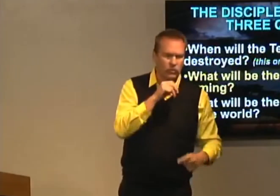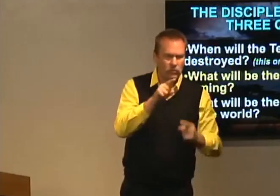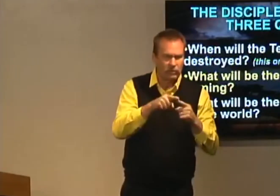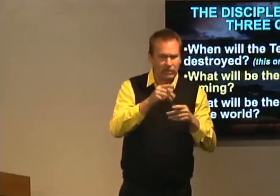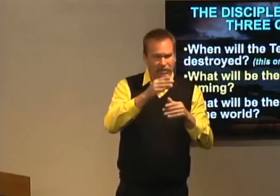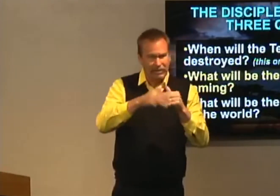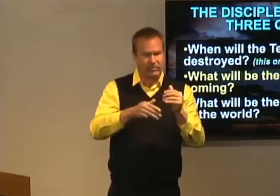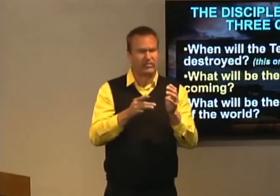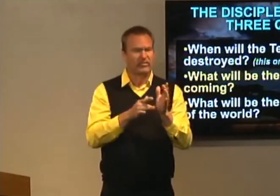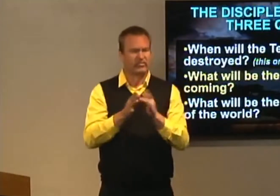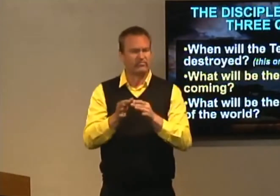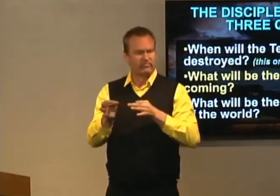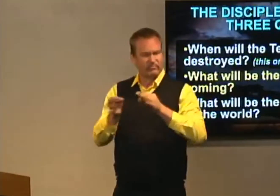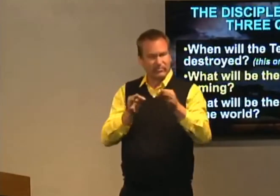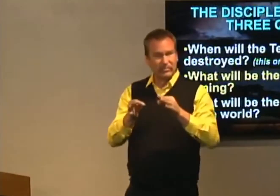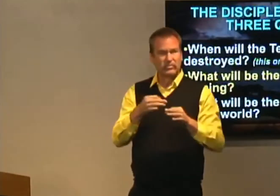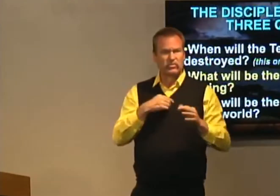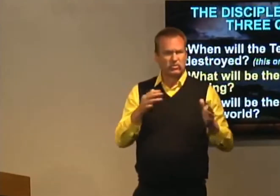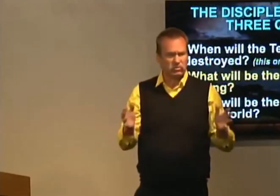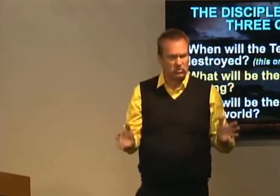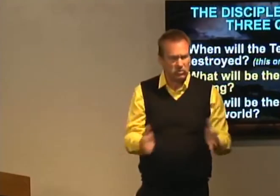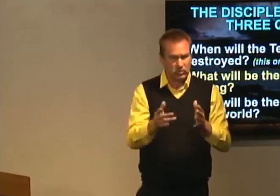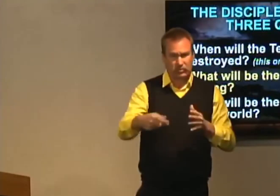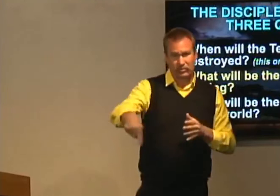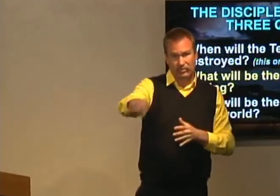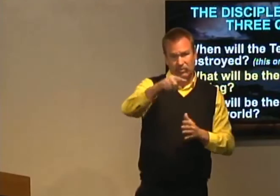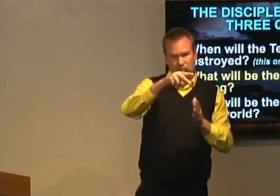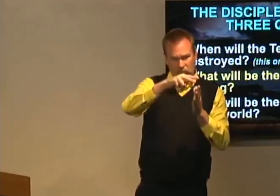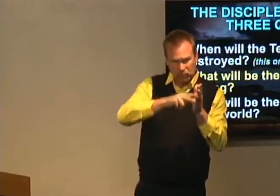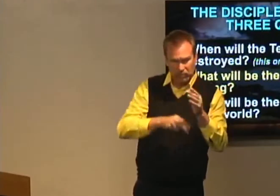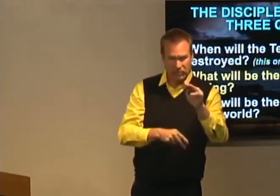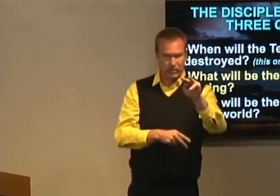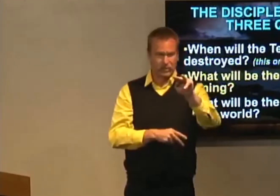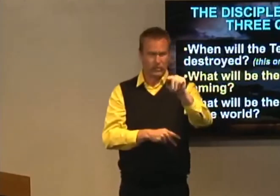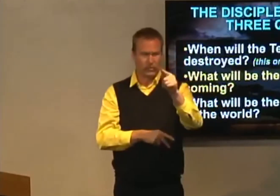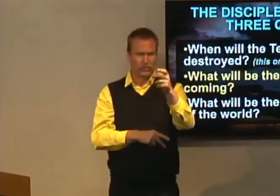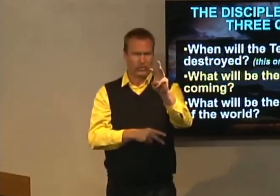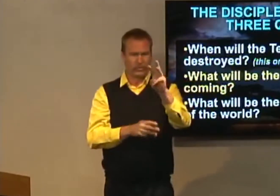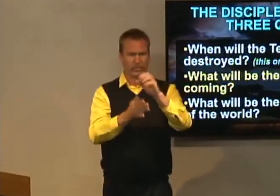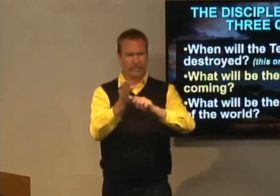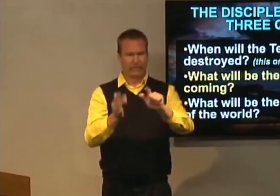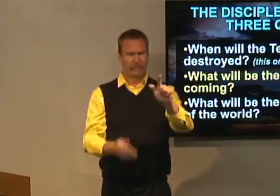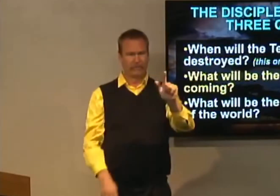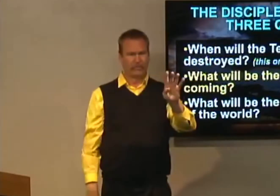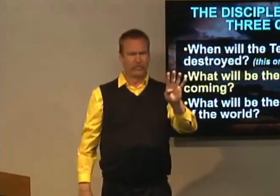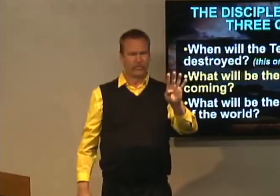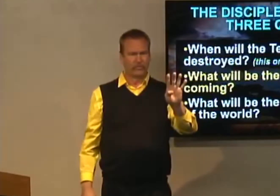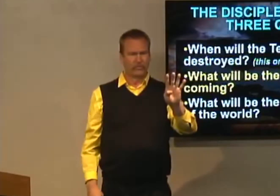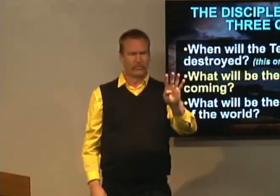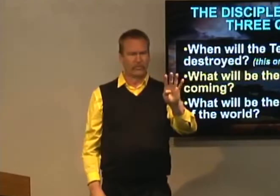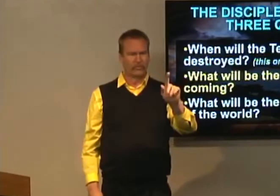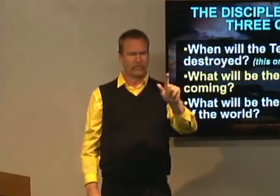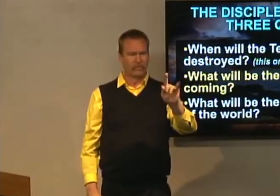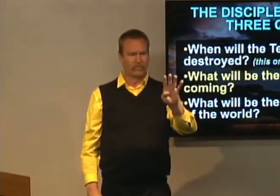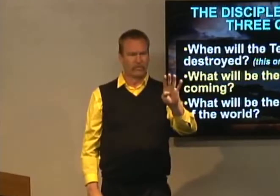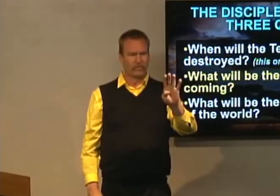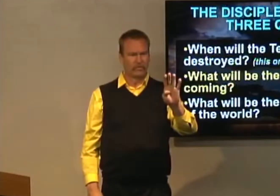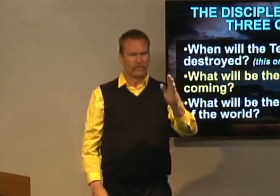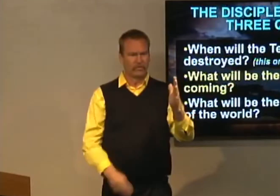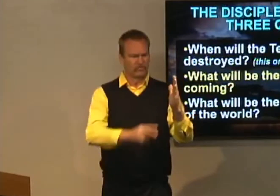And we're curious about these kinds of things too. And so I encourage each of you to read Matthew chapter 24. It goes on